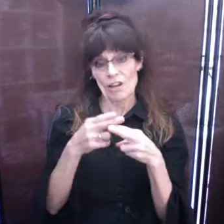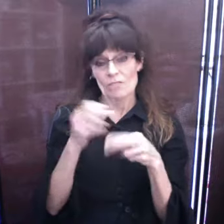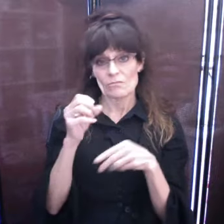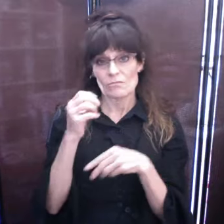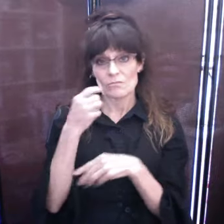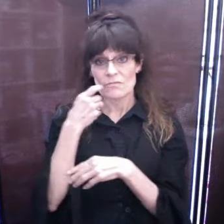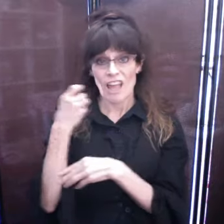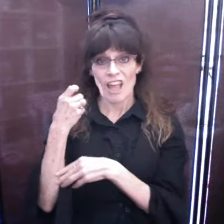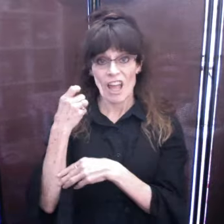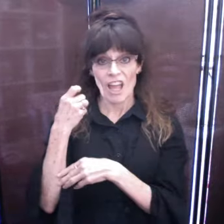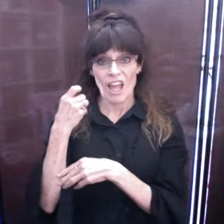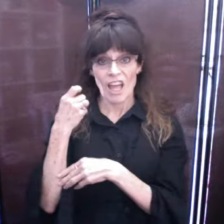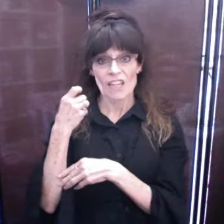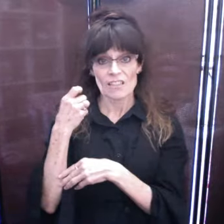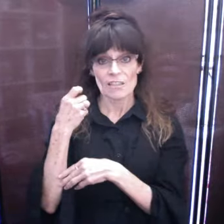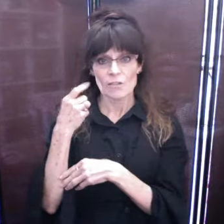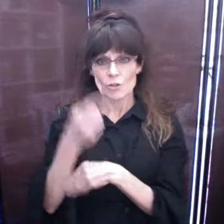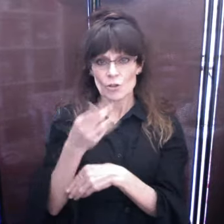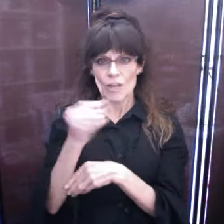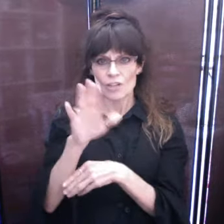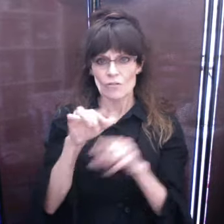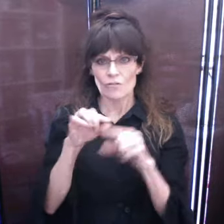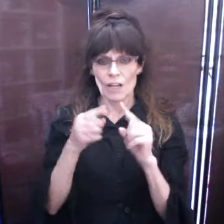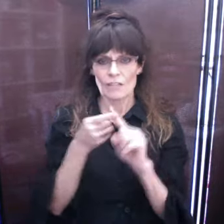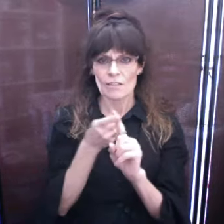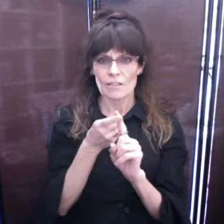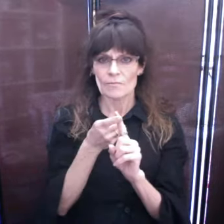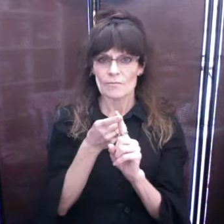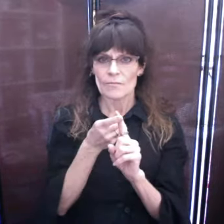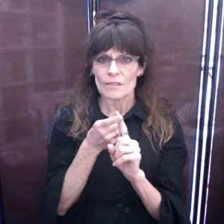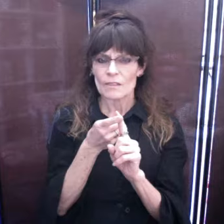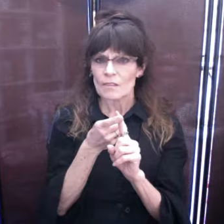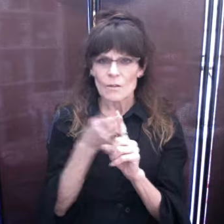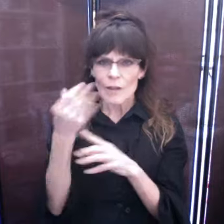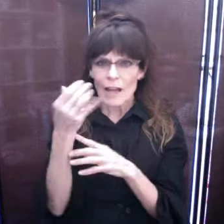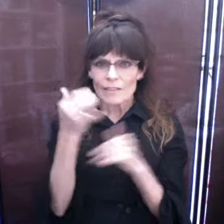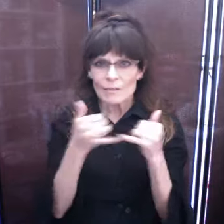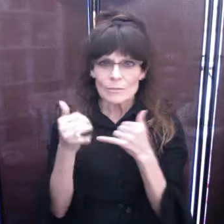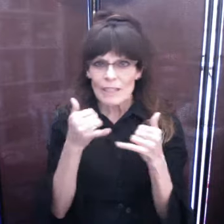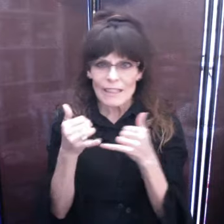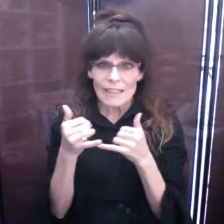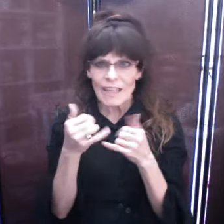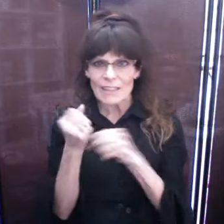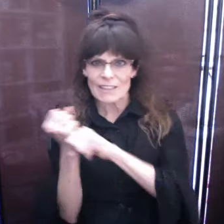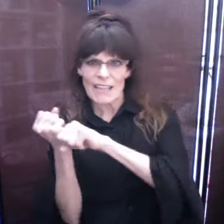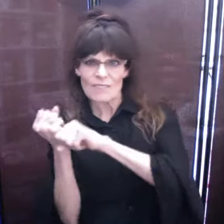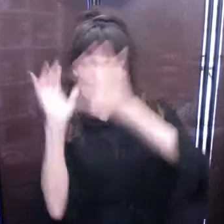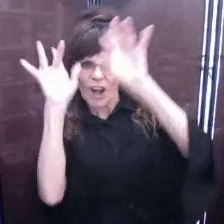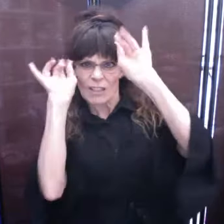so you and these friends of yours, were you out there playing a little sand volleyball? Were you like volunteering at the